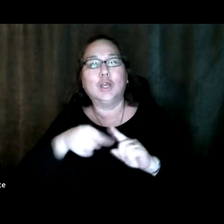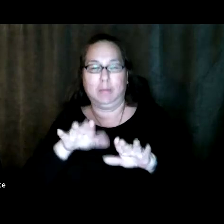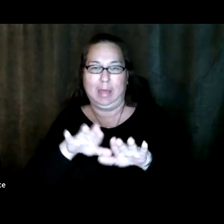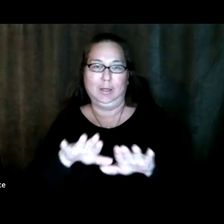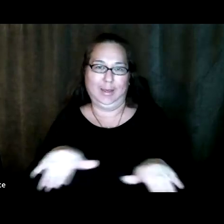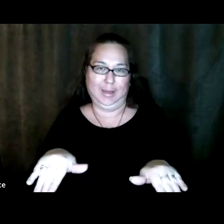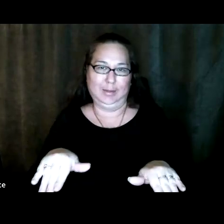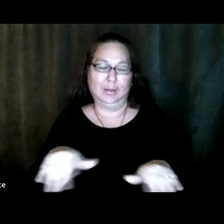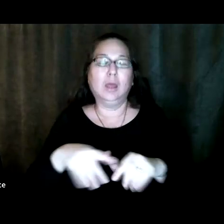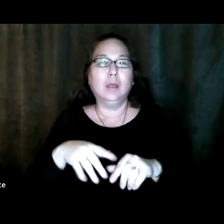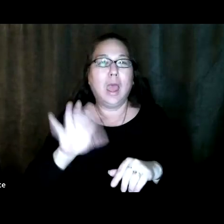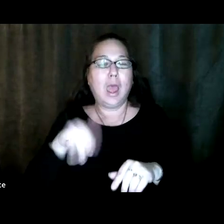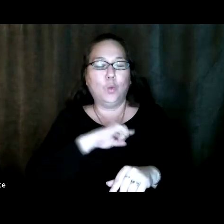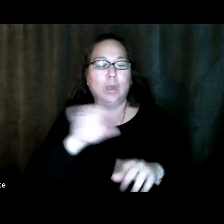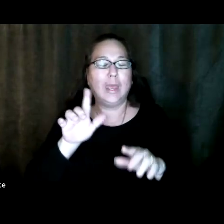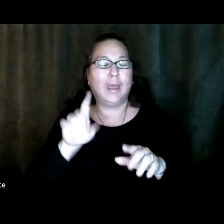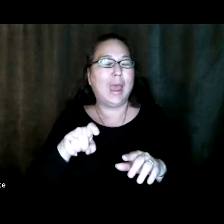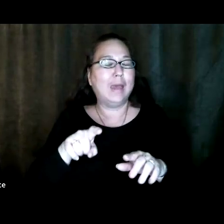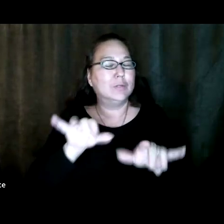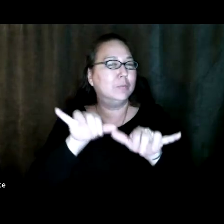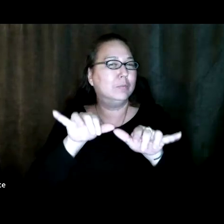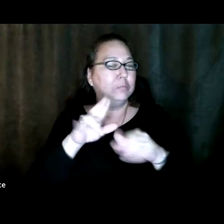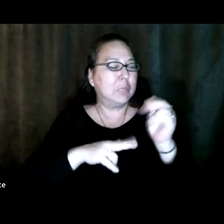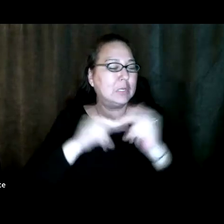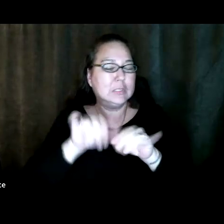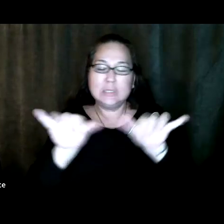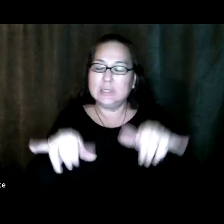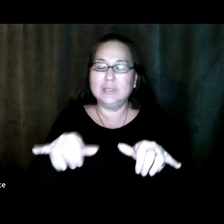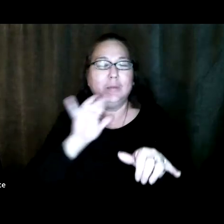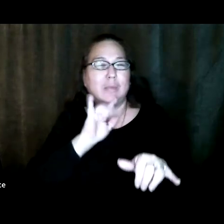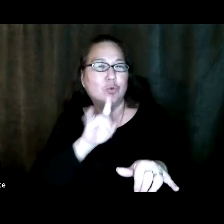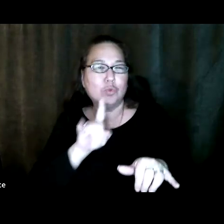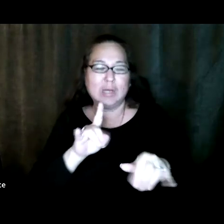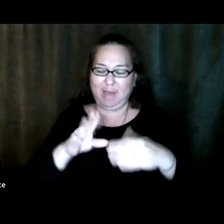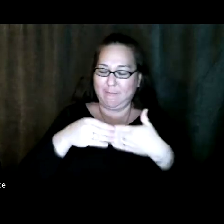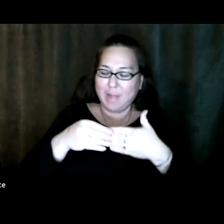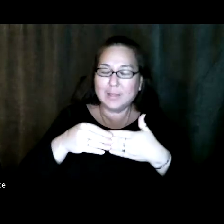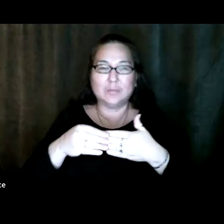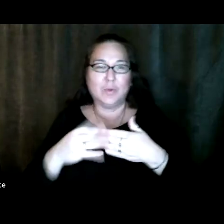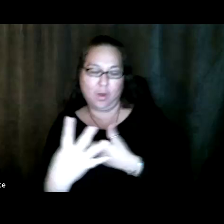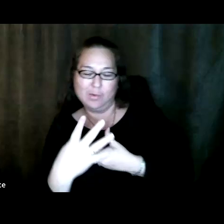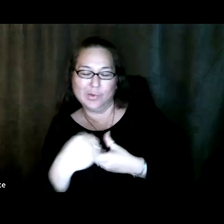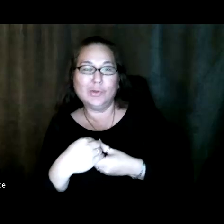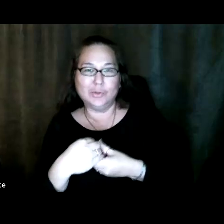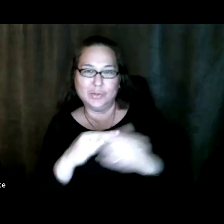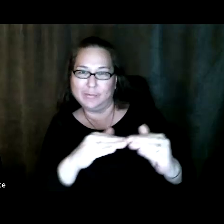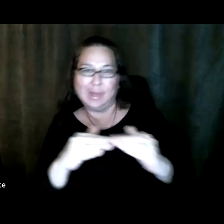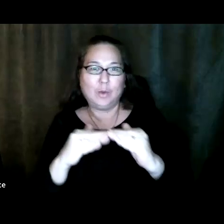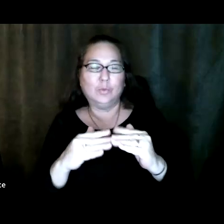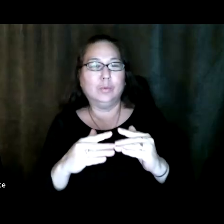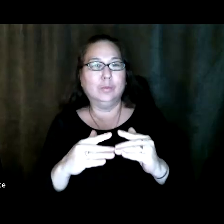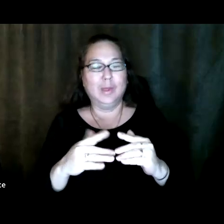we have to build a system that is flexible, nimble, and inclusive of those differences, but still have